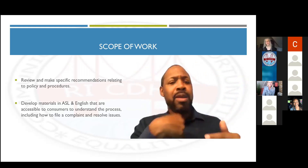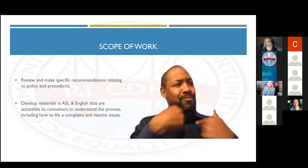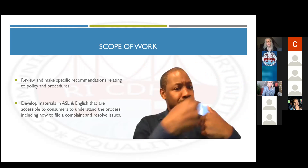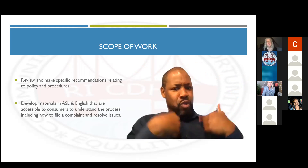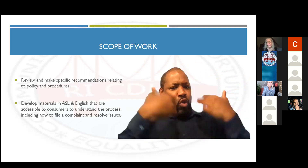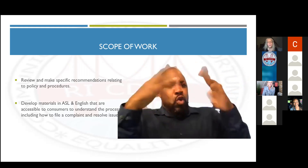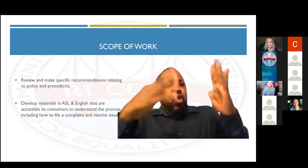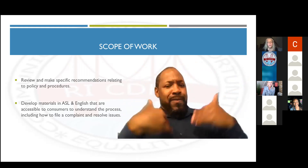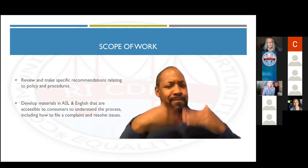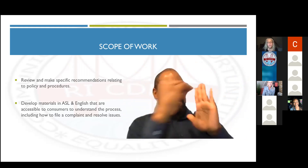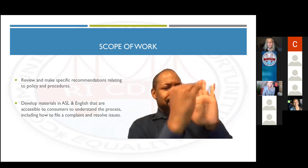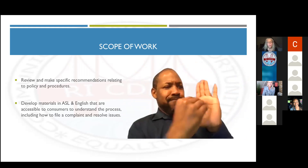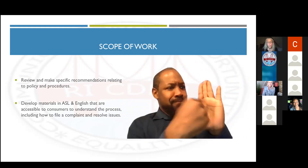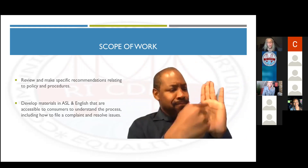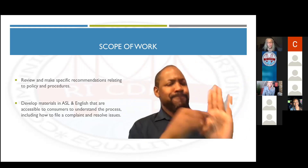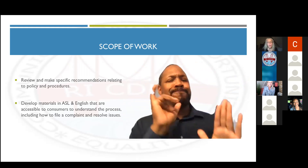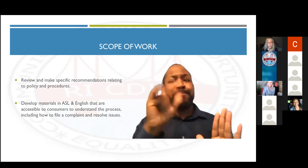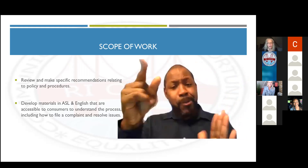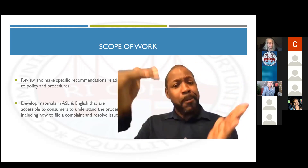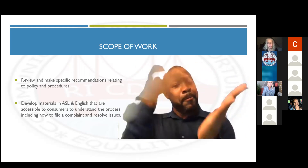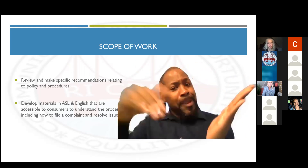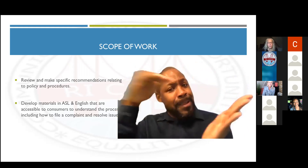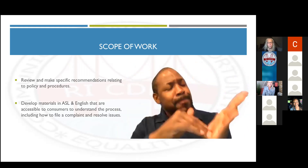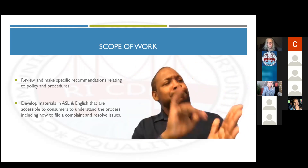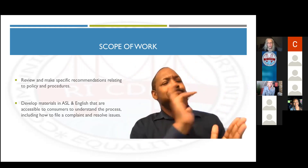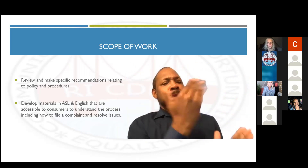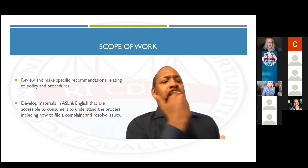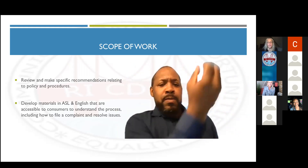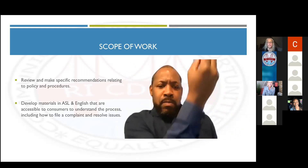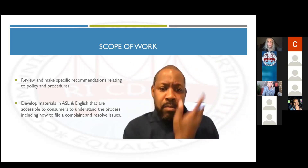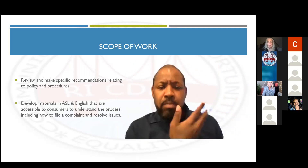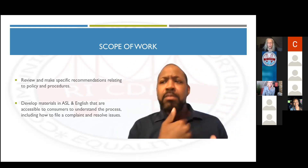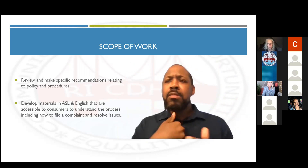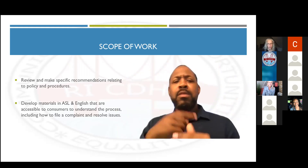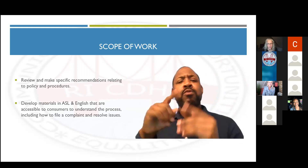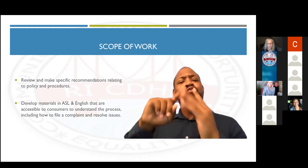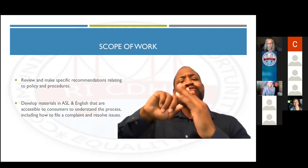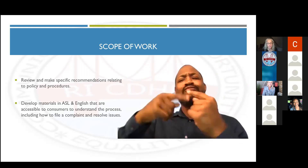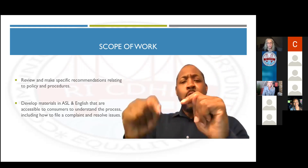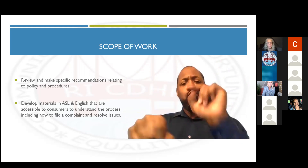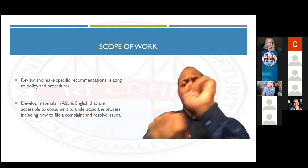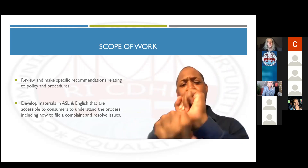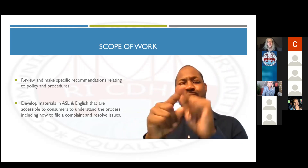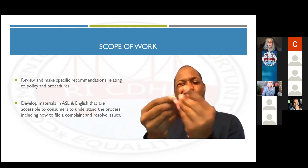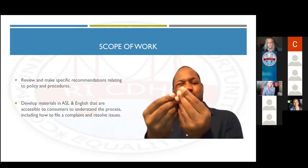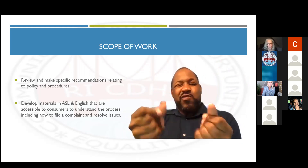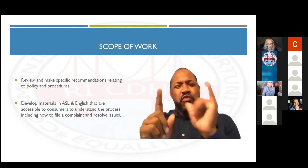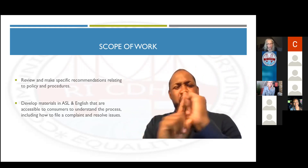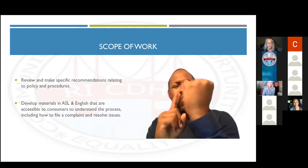informal. So we would go back to the original complainant and say, we have addressed this. And if this occurs again, thank you for